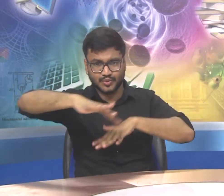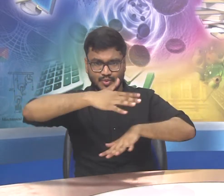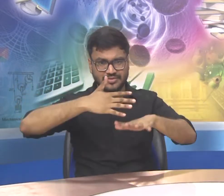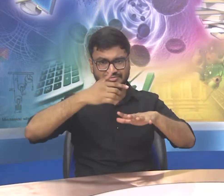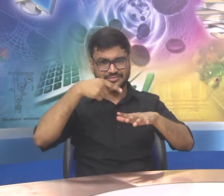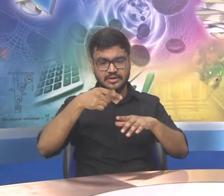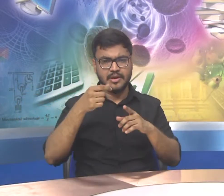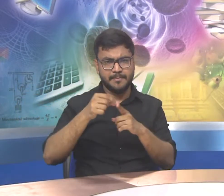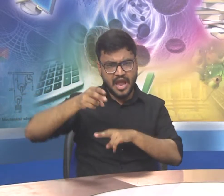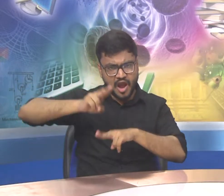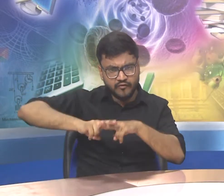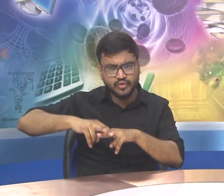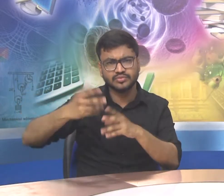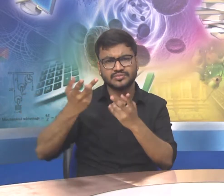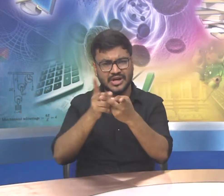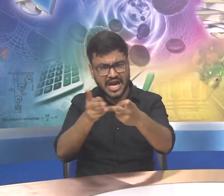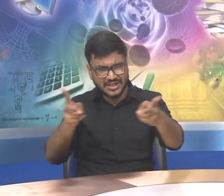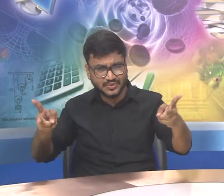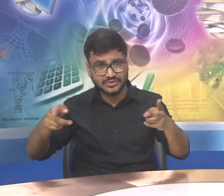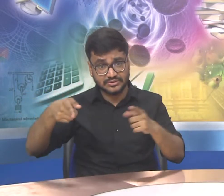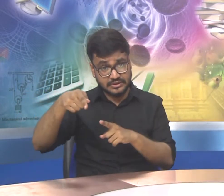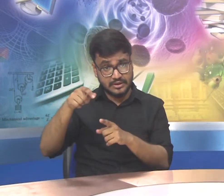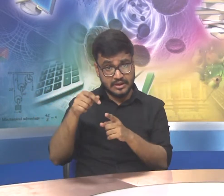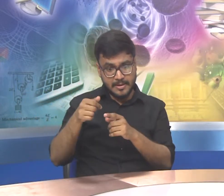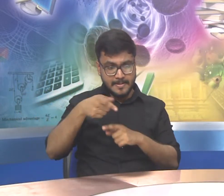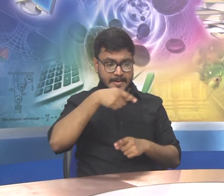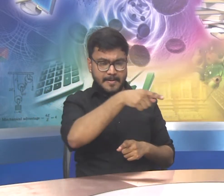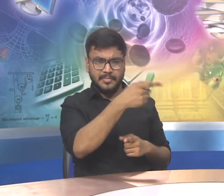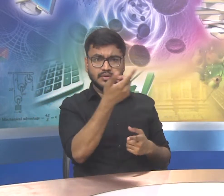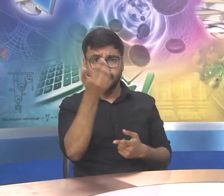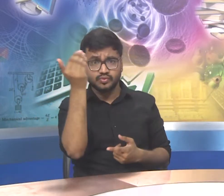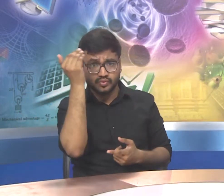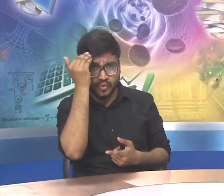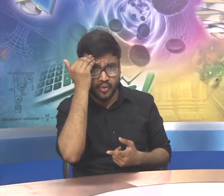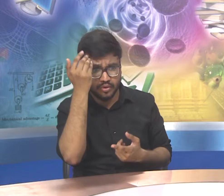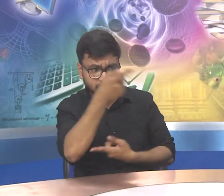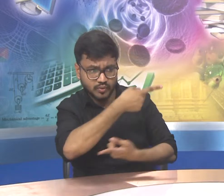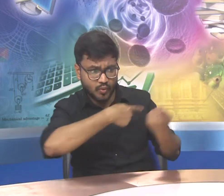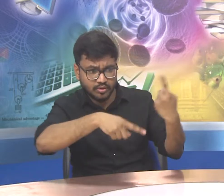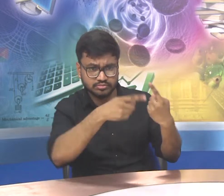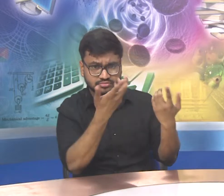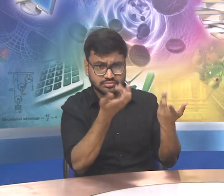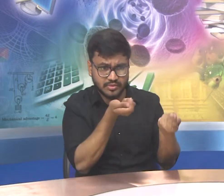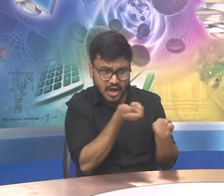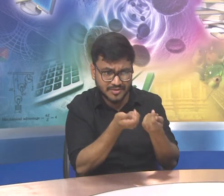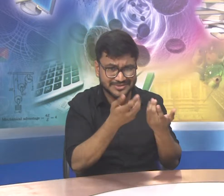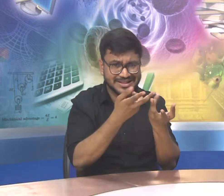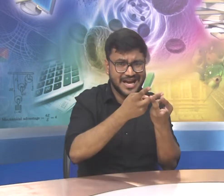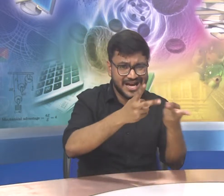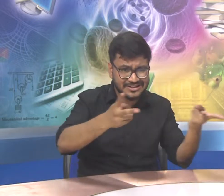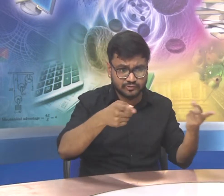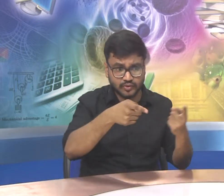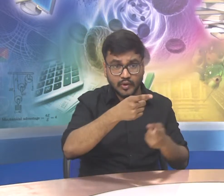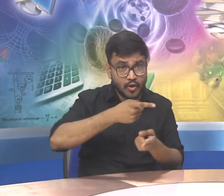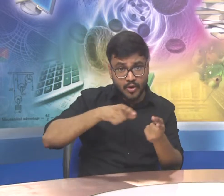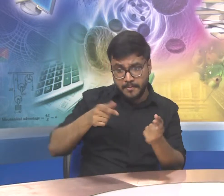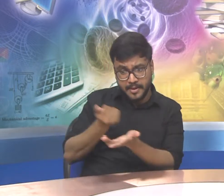the main function which is performed compulsorily by every bank, or we